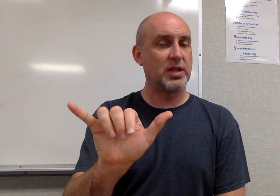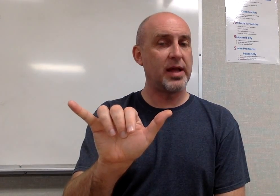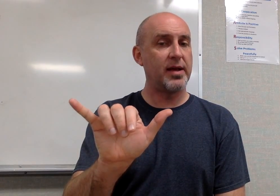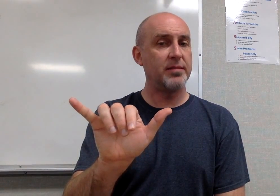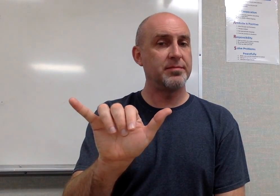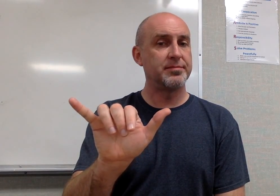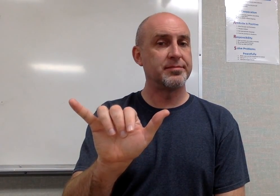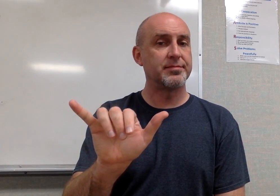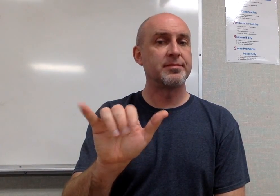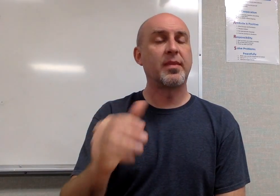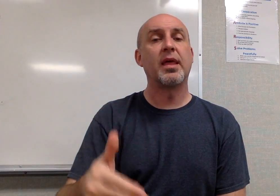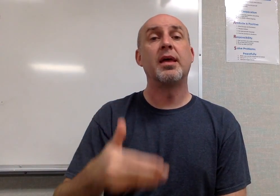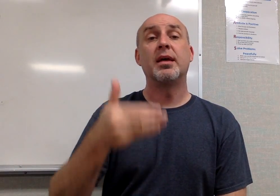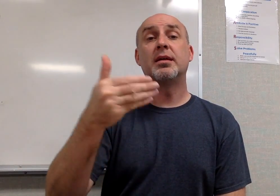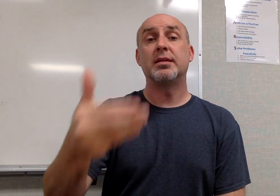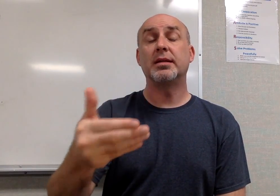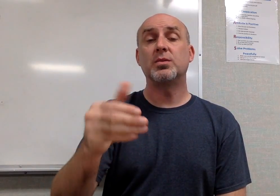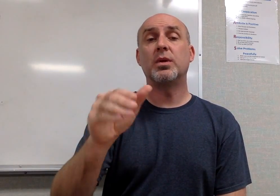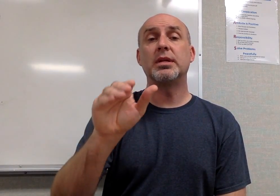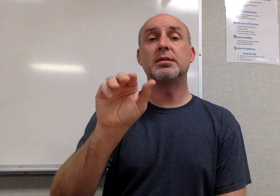July. Next one is